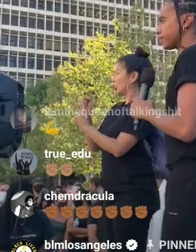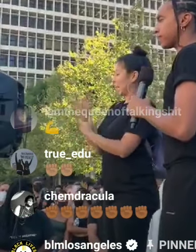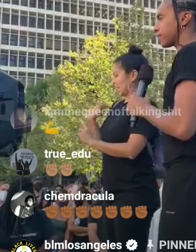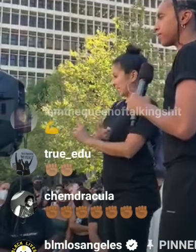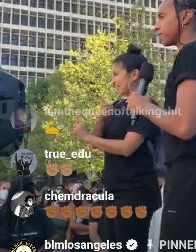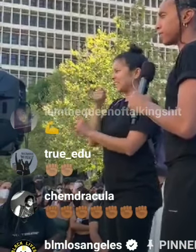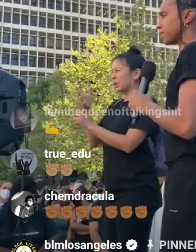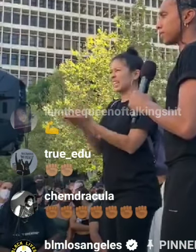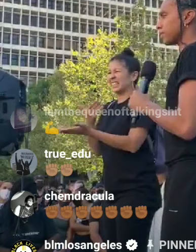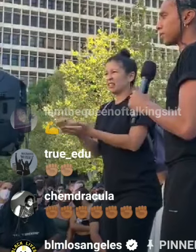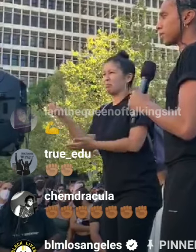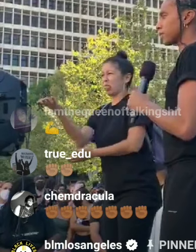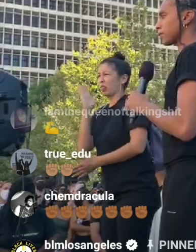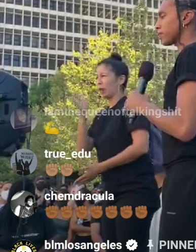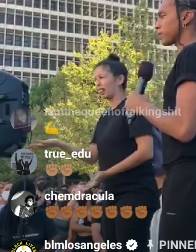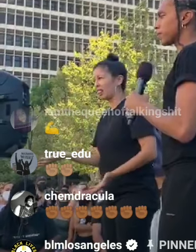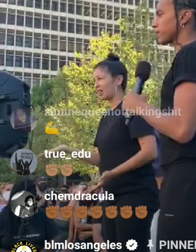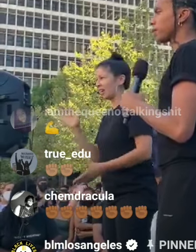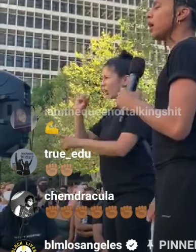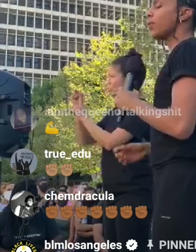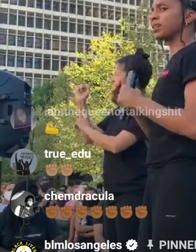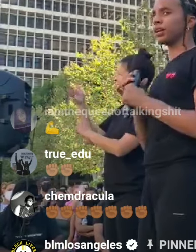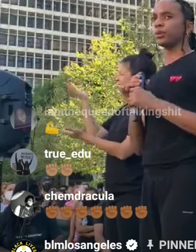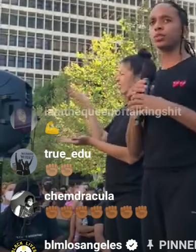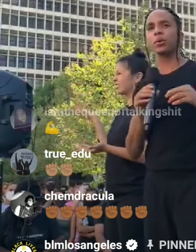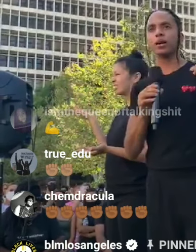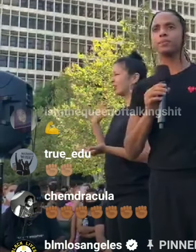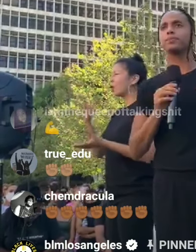On the way to revolution.